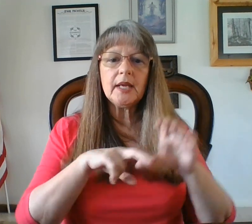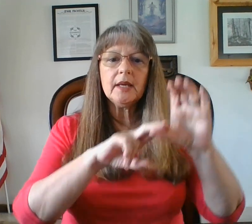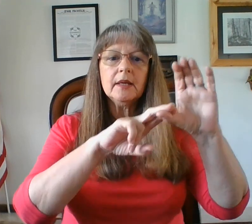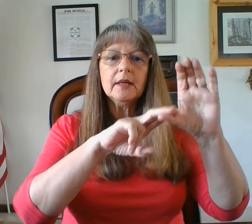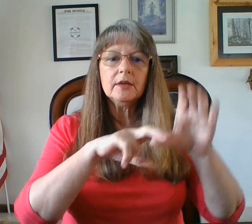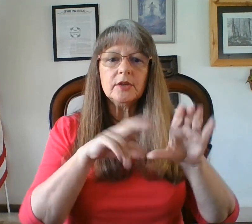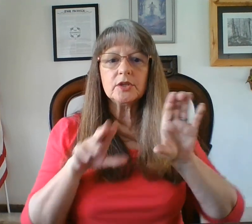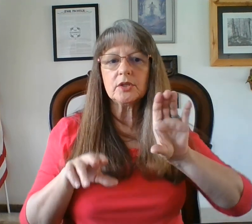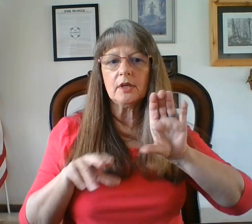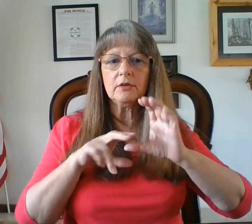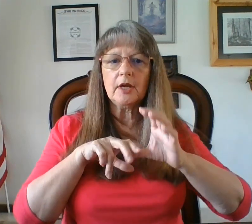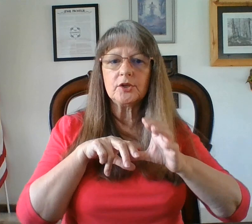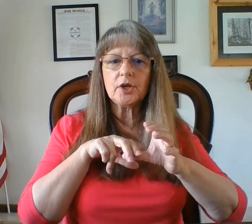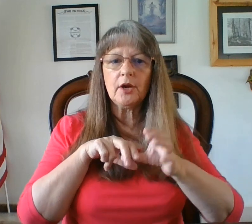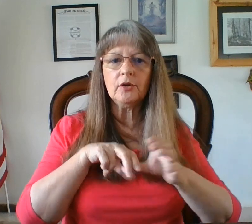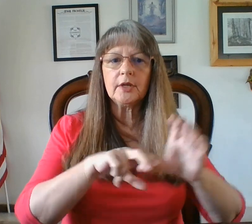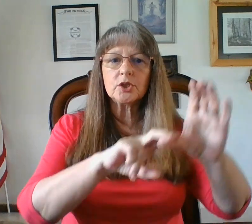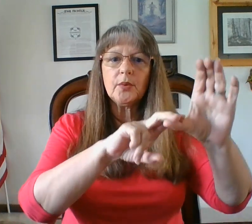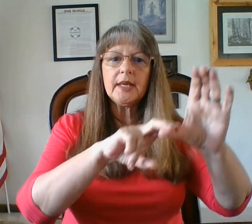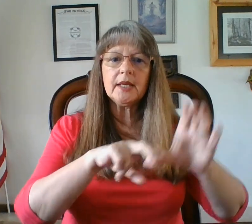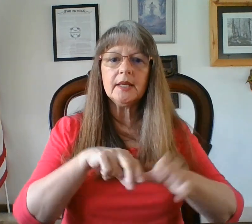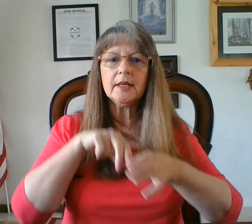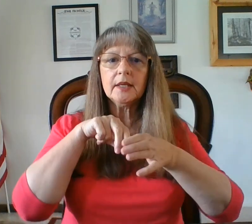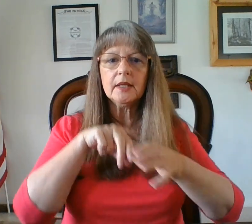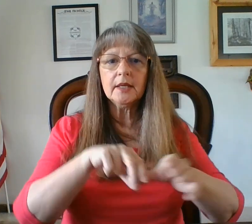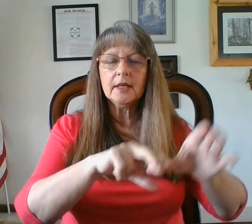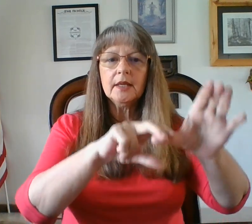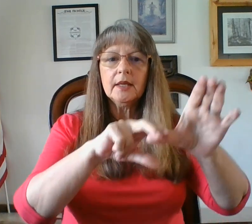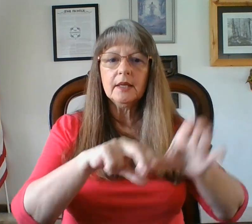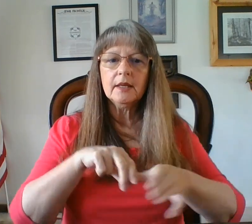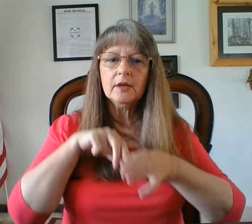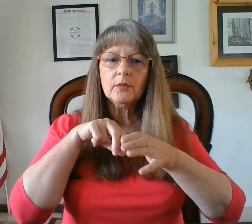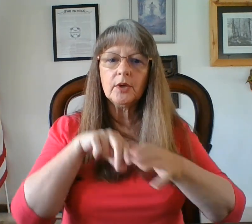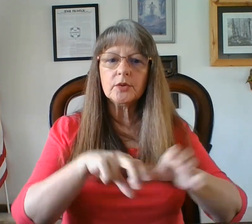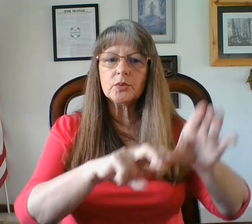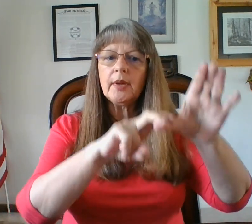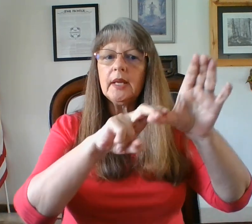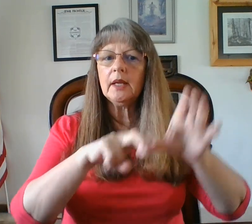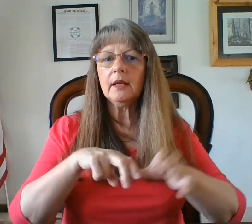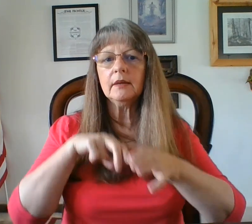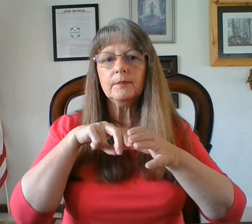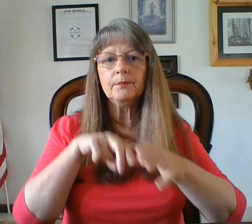swing. This is a chair you can swing. Want to go swing?